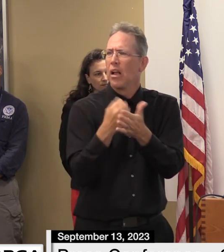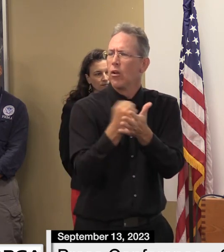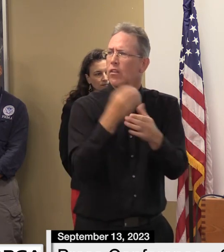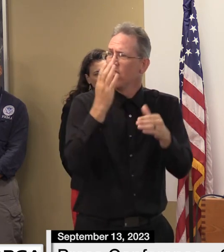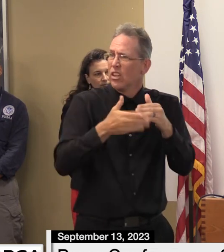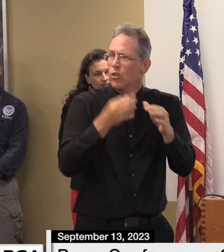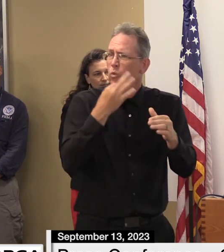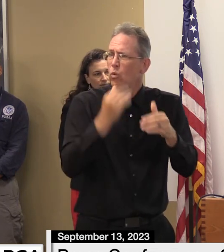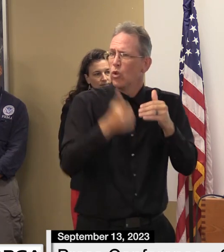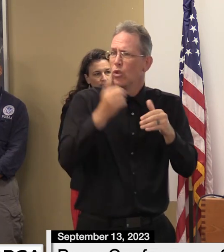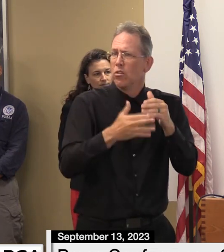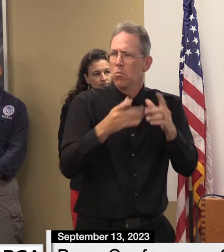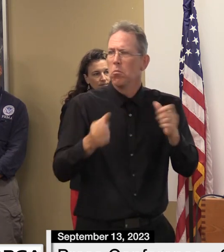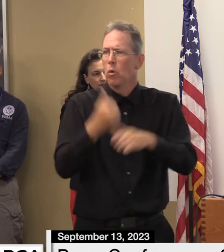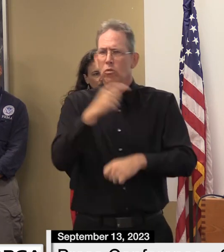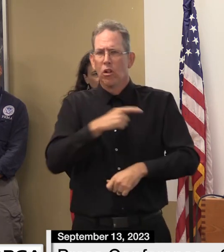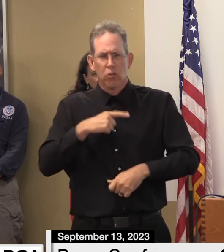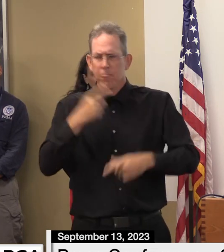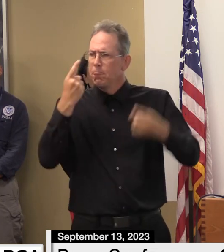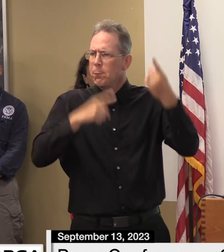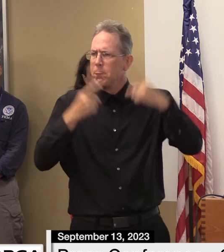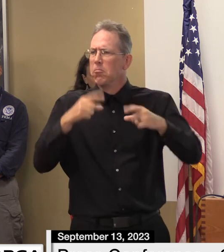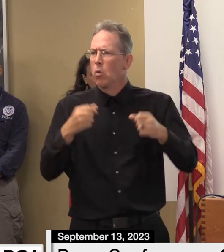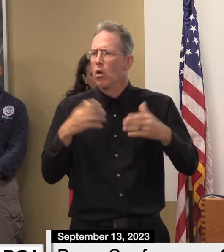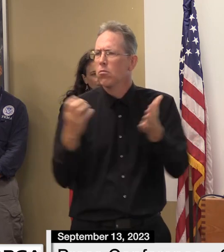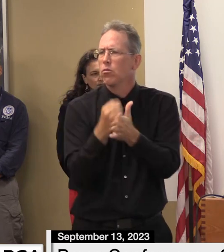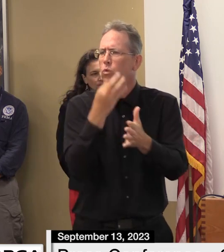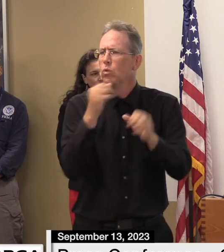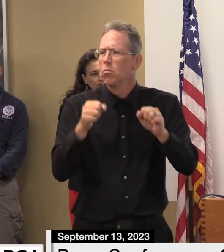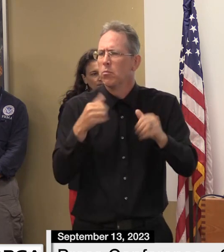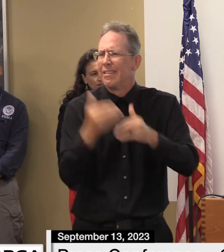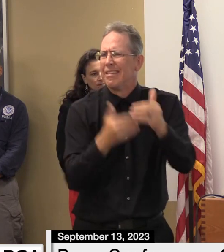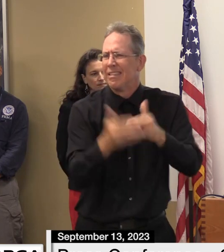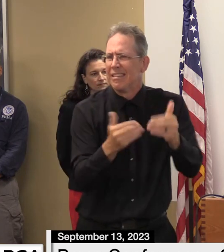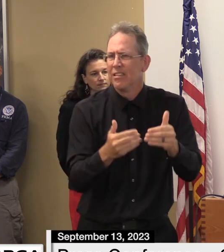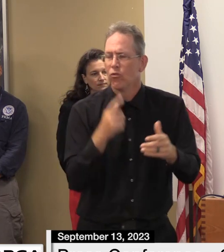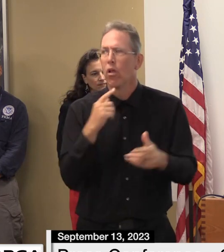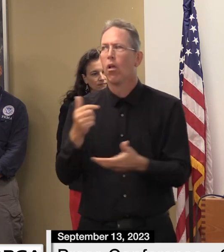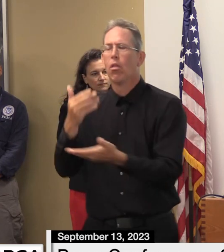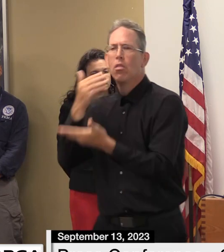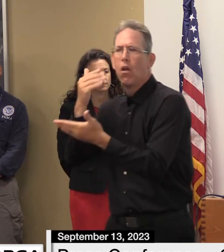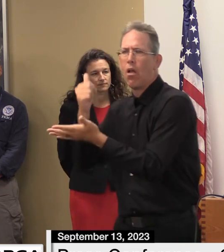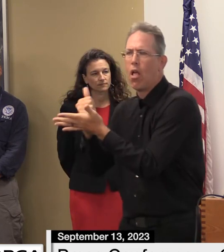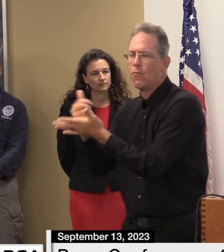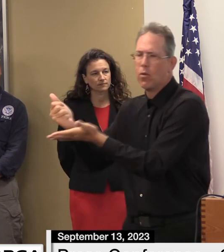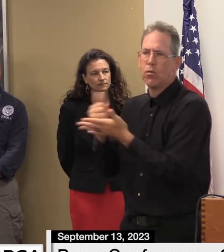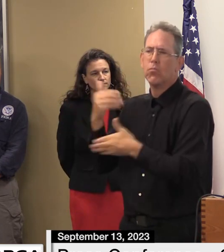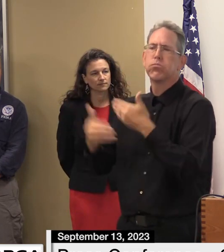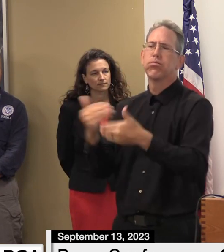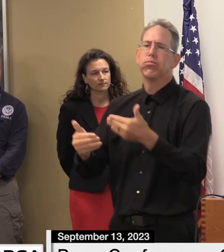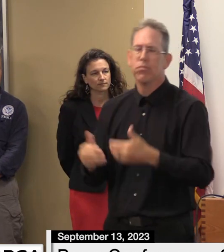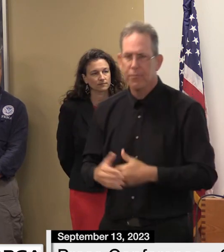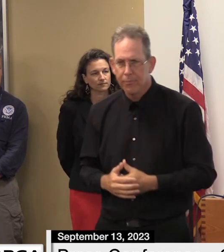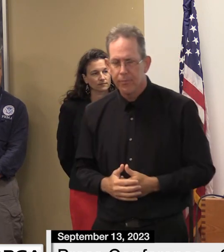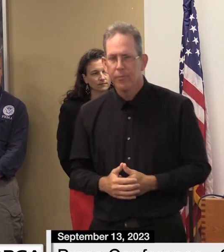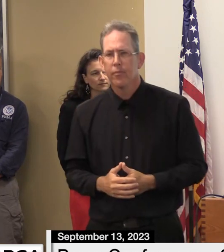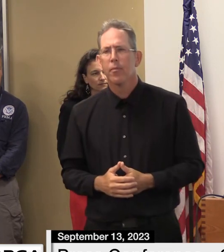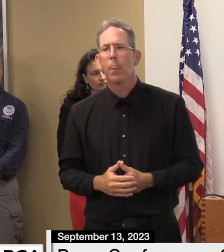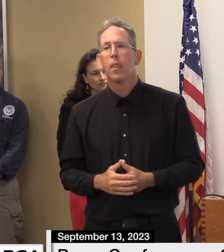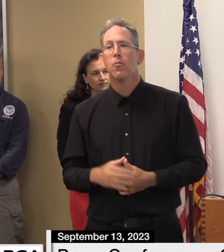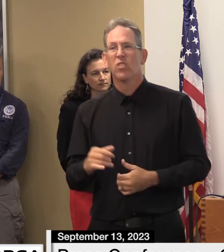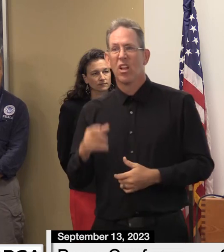accepted. Another helpful step forward. That goes to show when we focus on the issues that actually